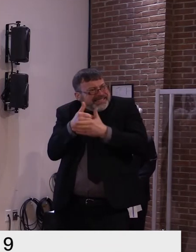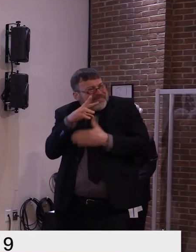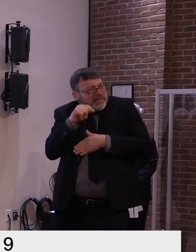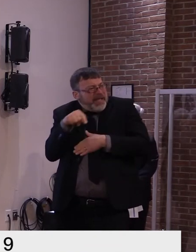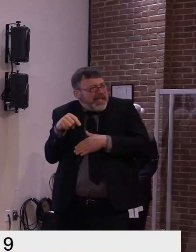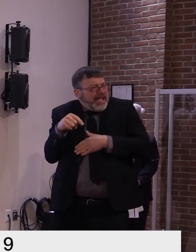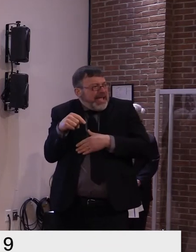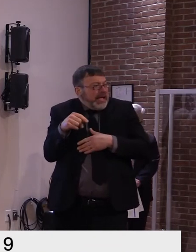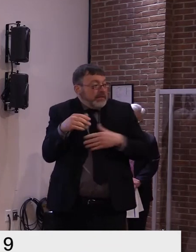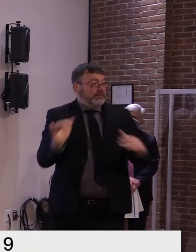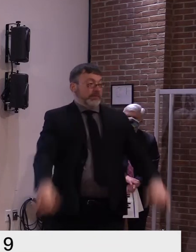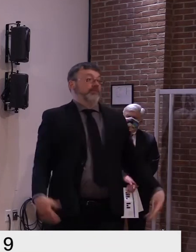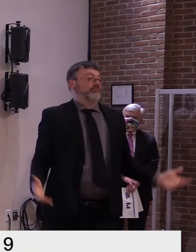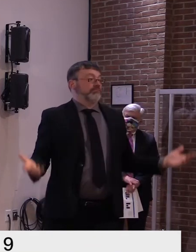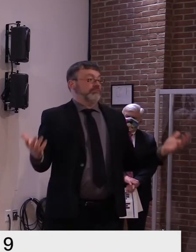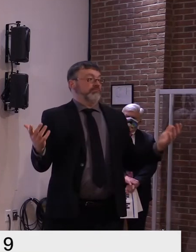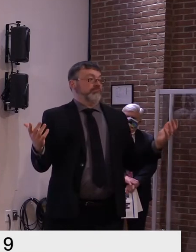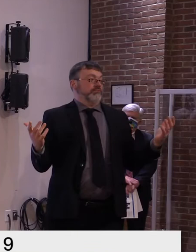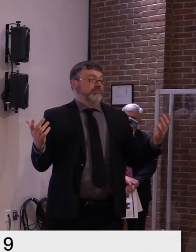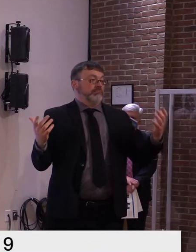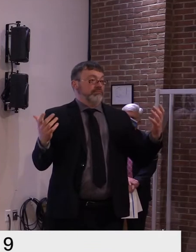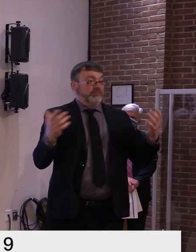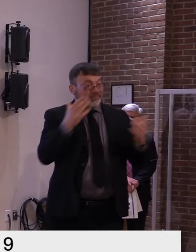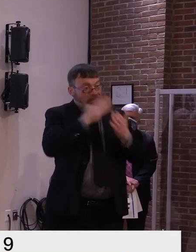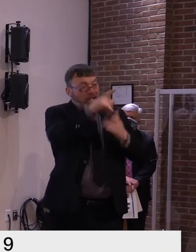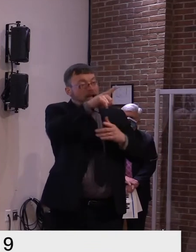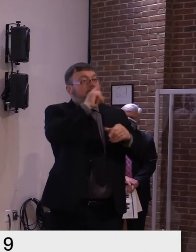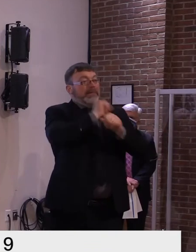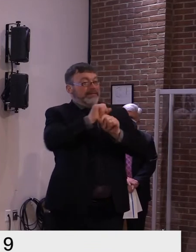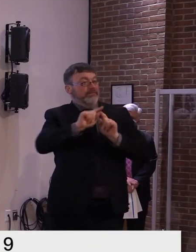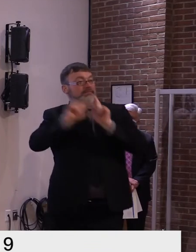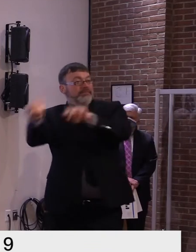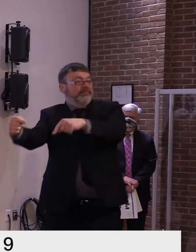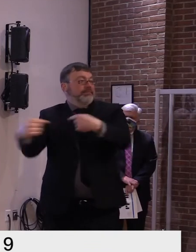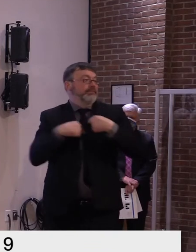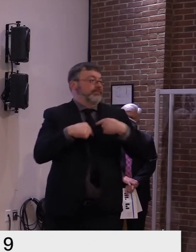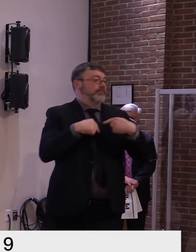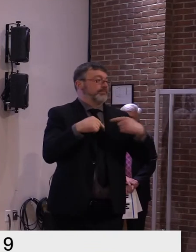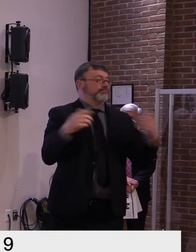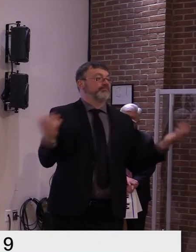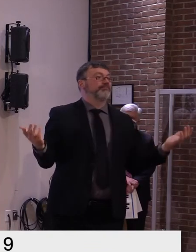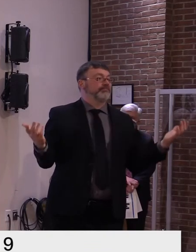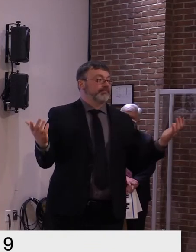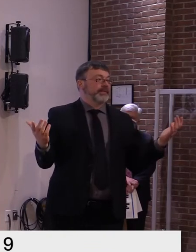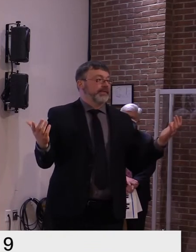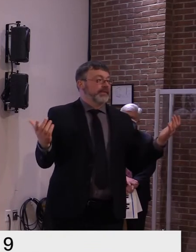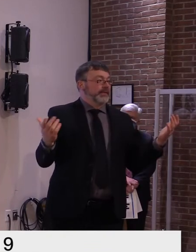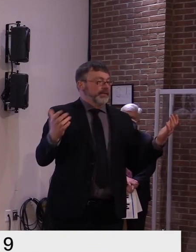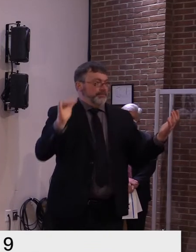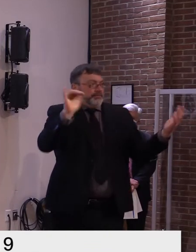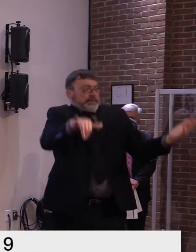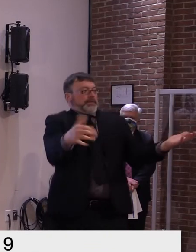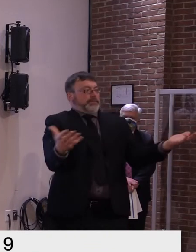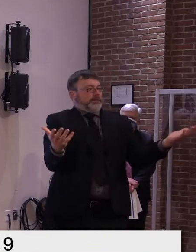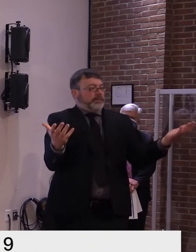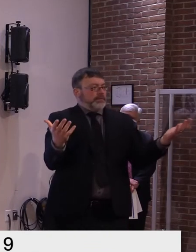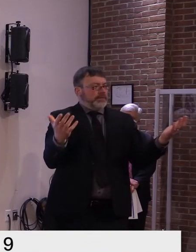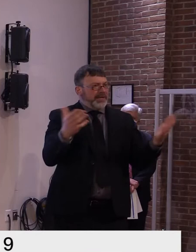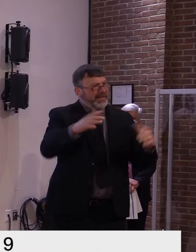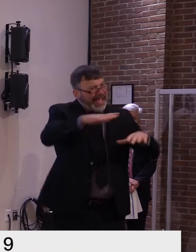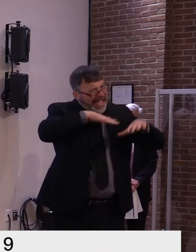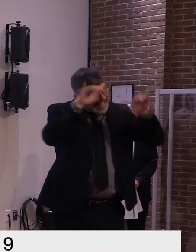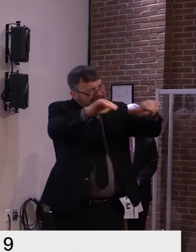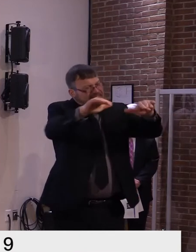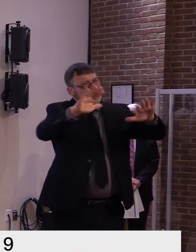to the appropriate places in the UK and Ireland, but others have no travel history, suggesting that the variant